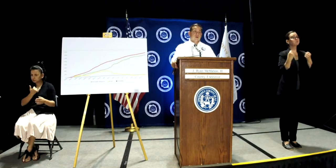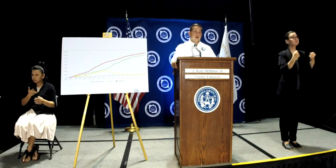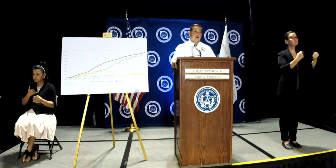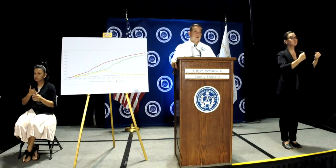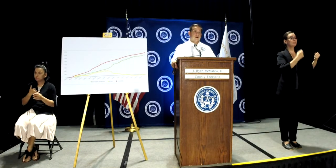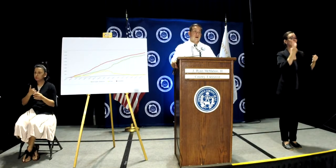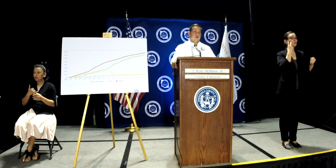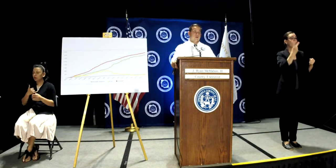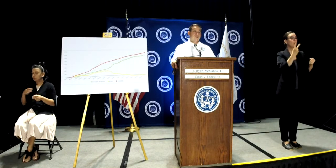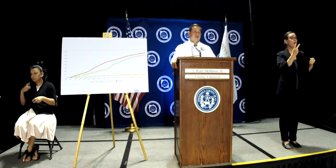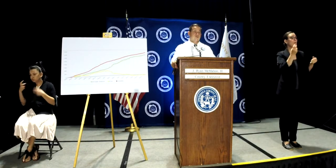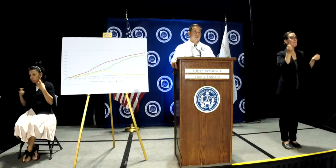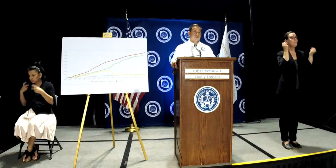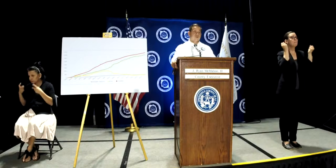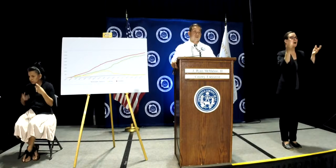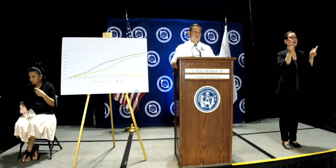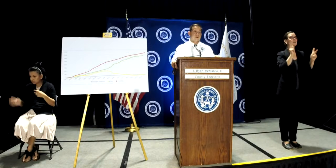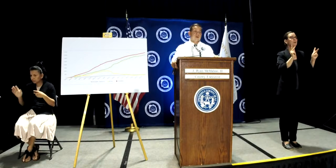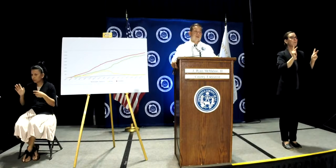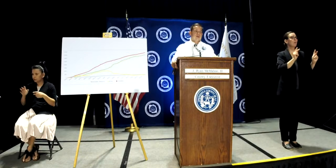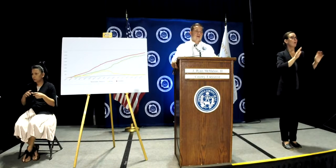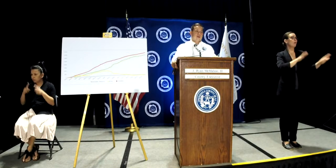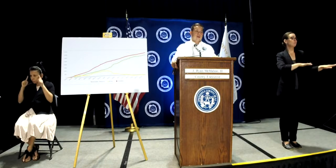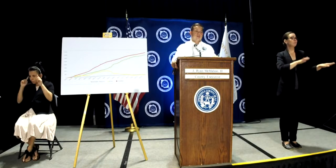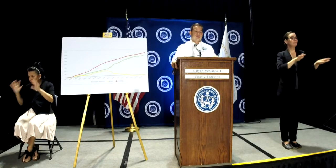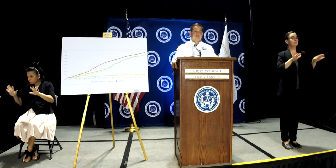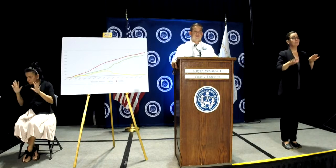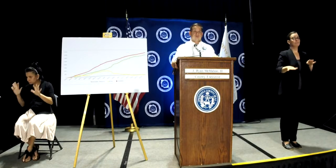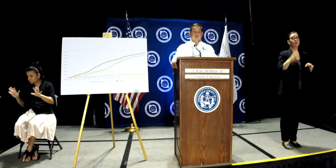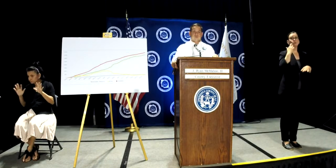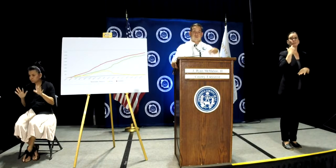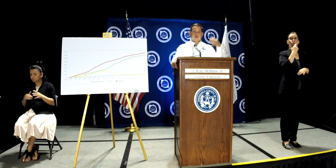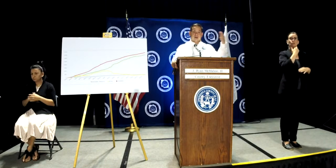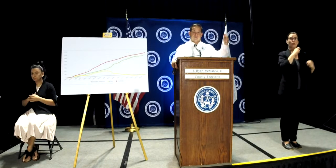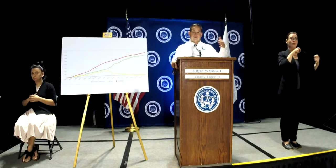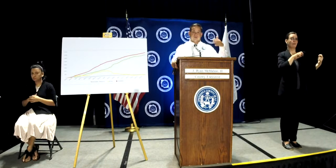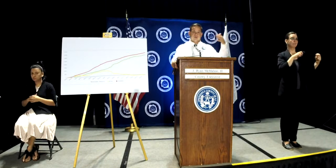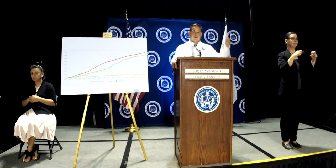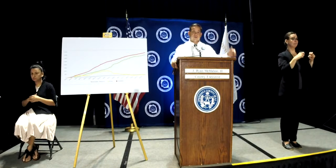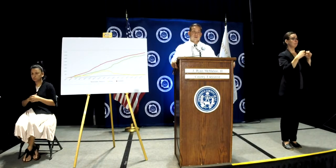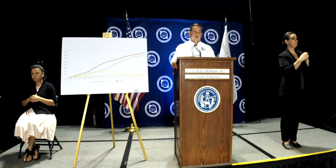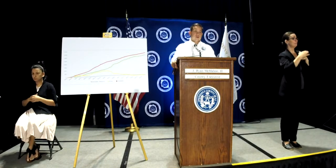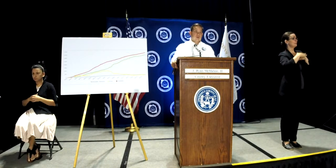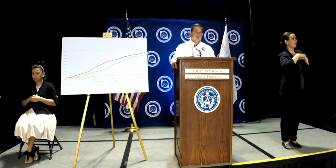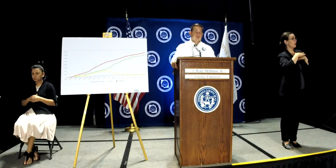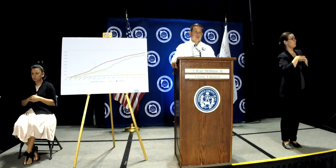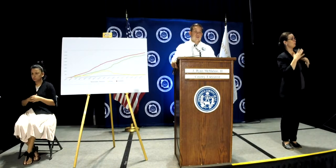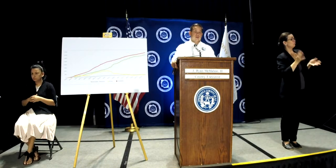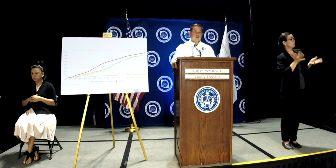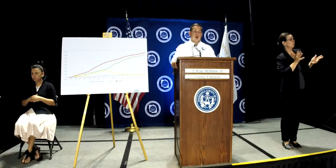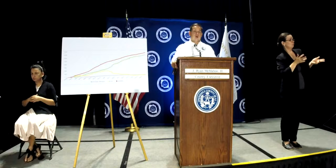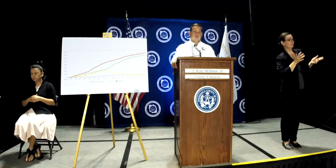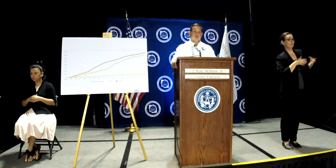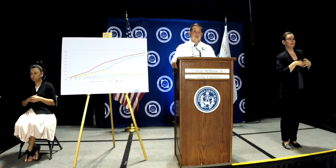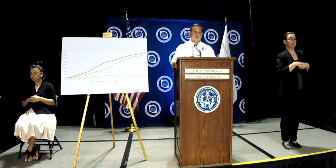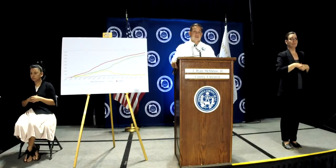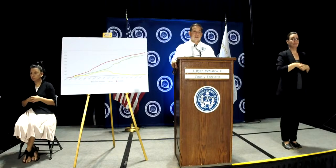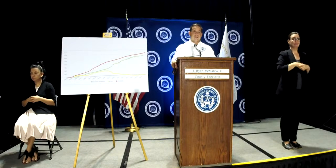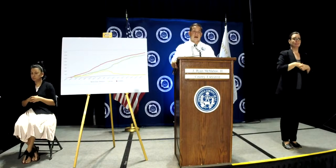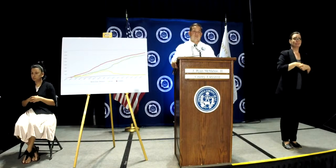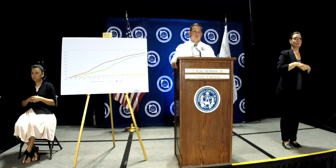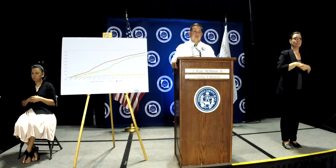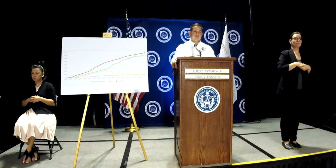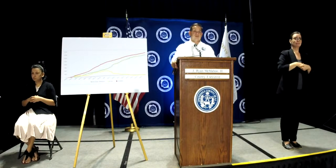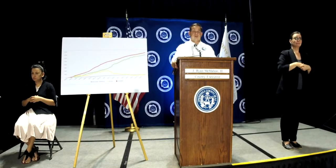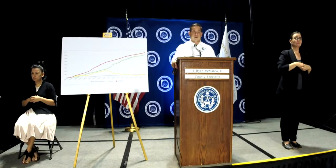So our region, unfortunately, has been treated differently with funding opportunities. So it's harder for us to stay